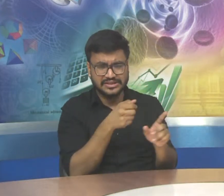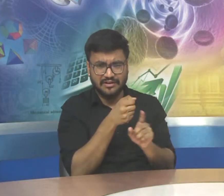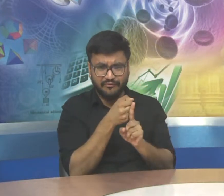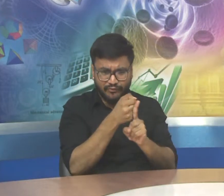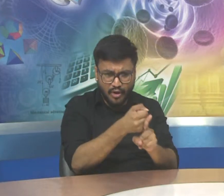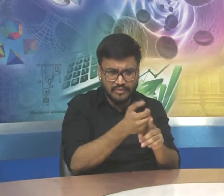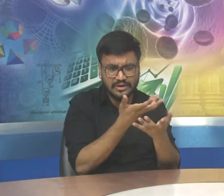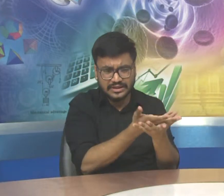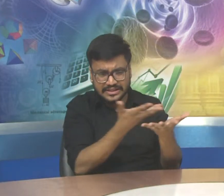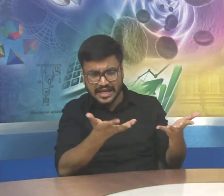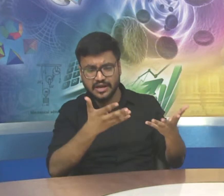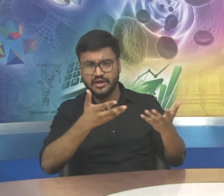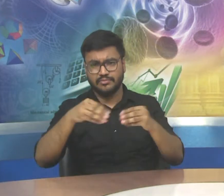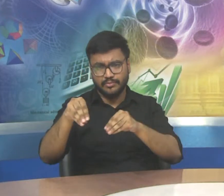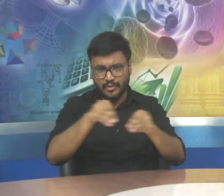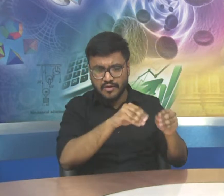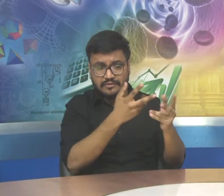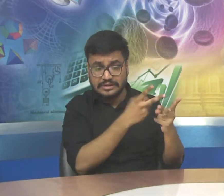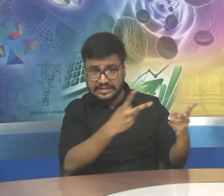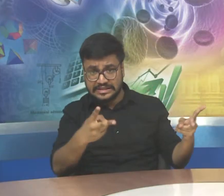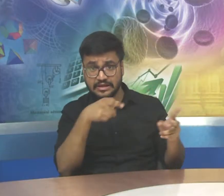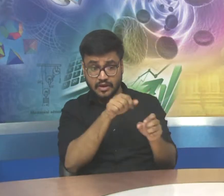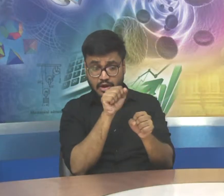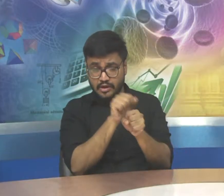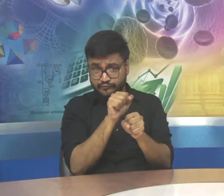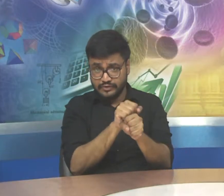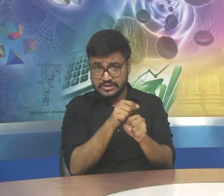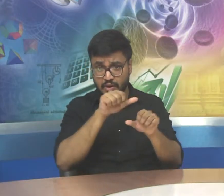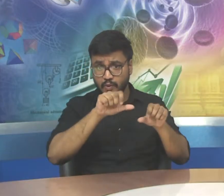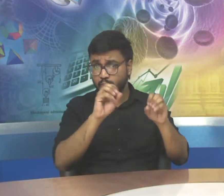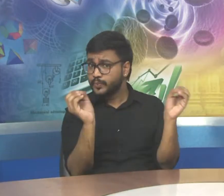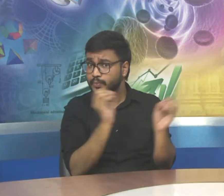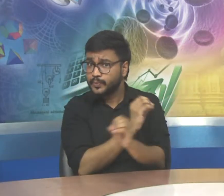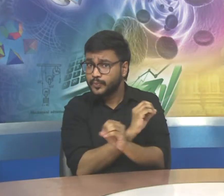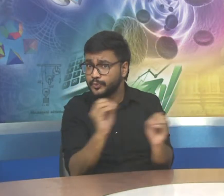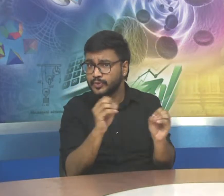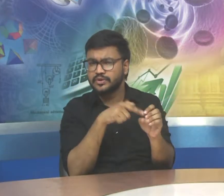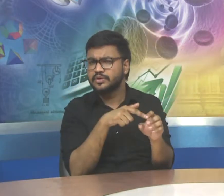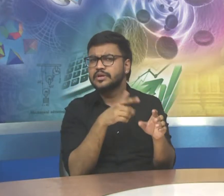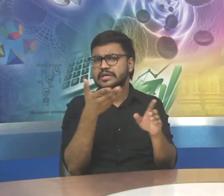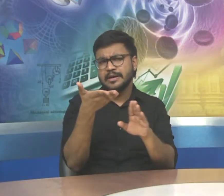and also some situations where no work is done.